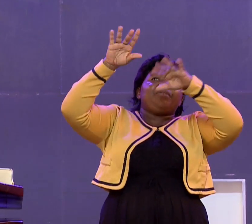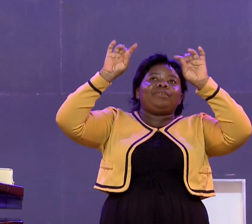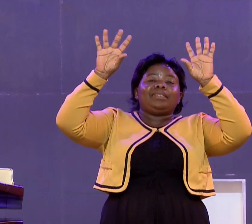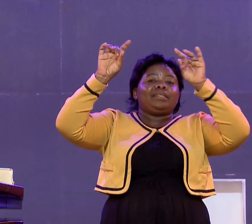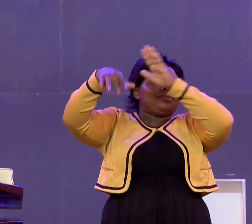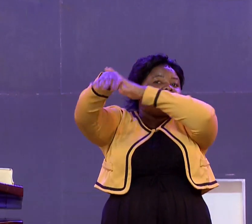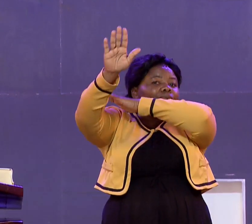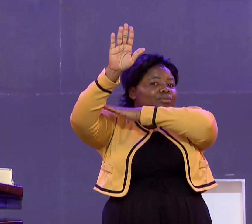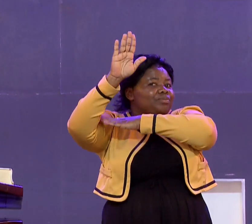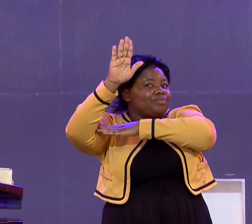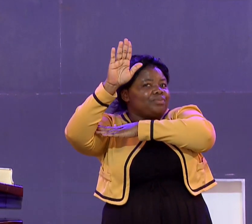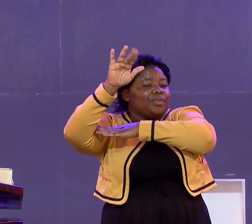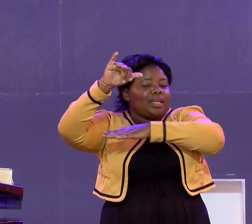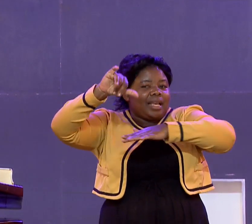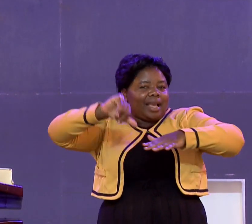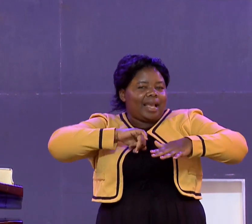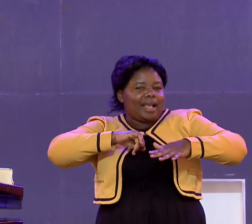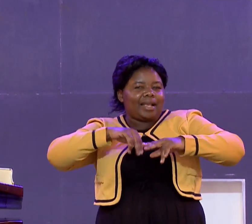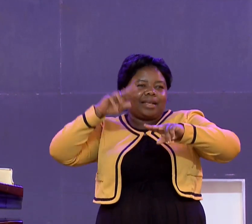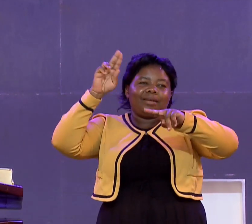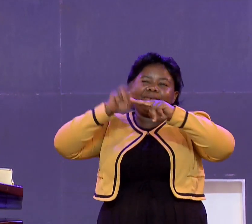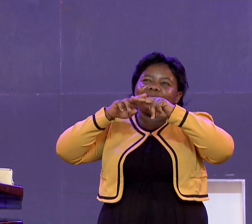God. I will also sit